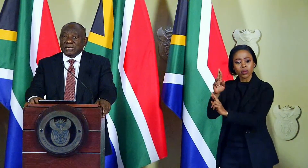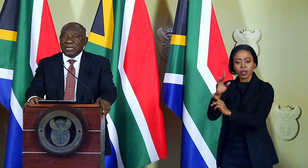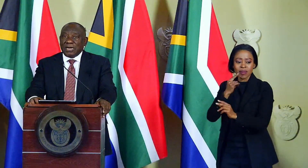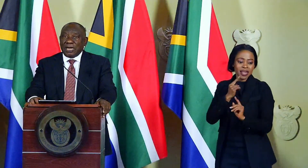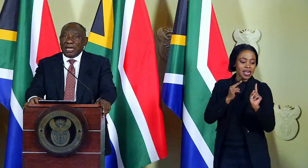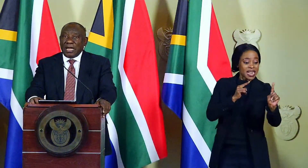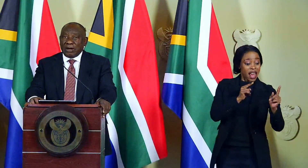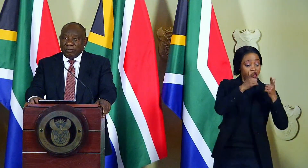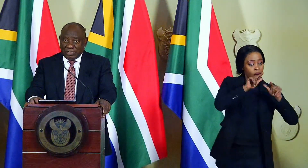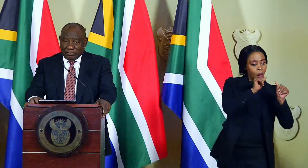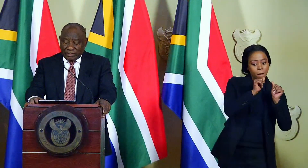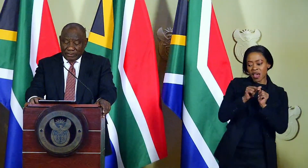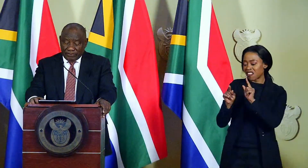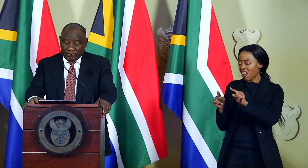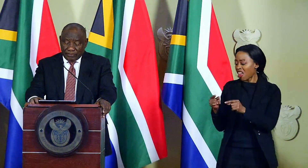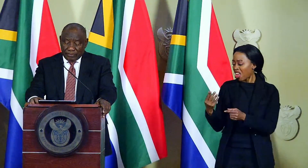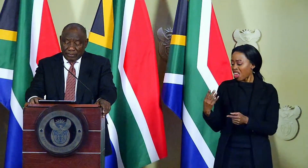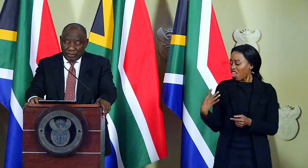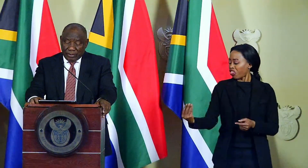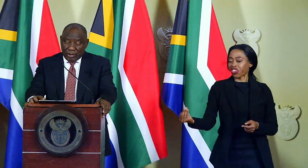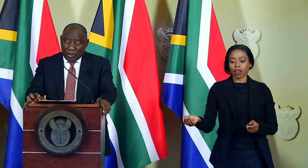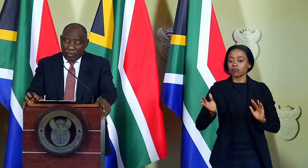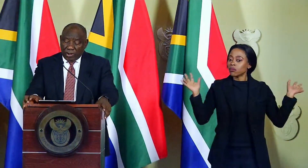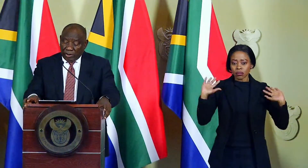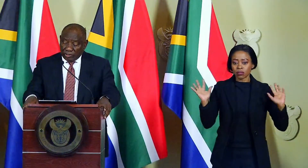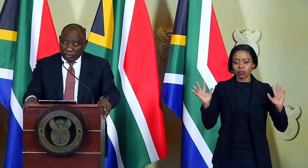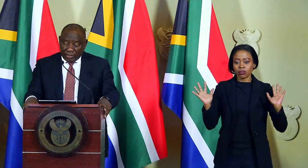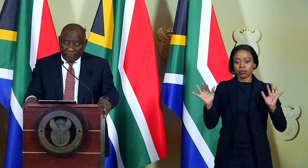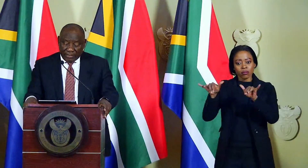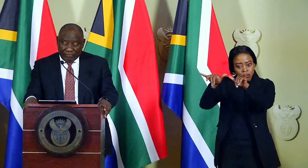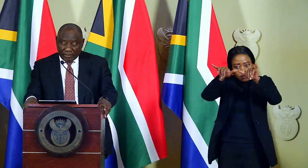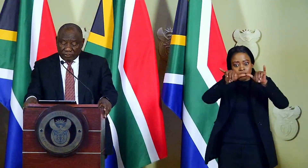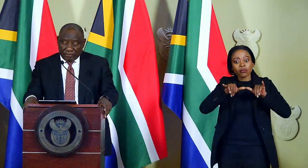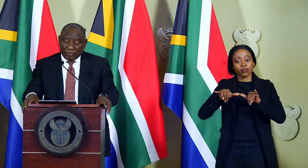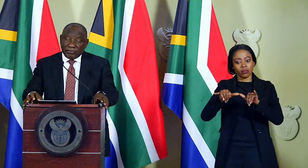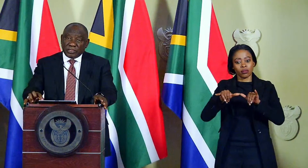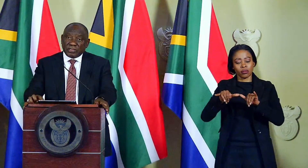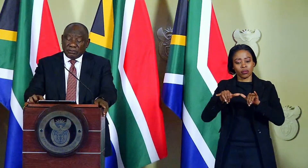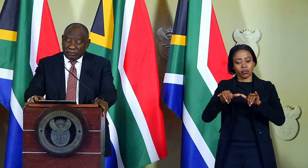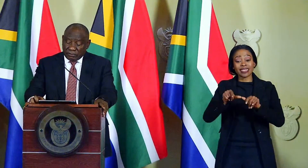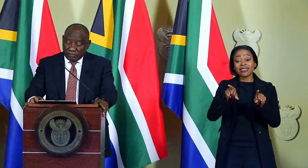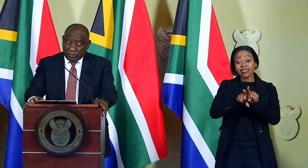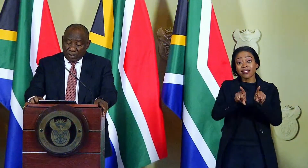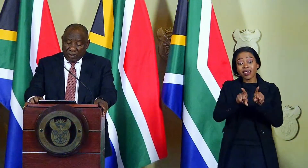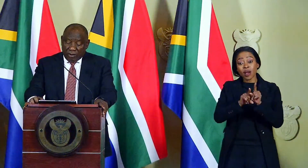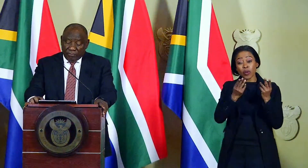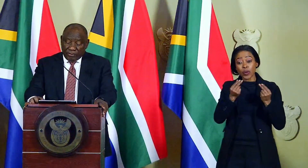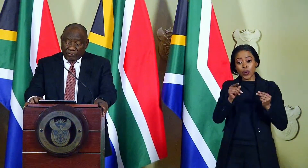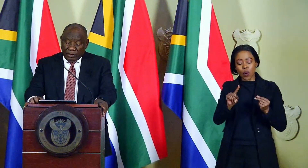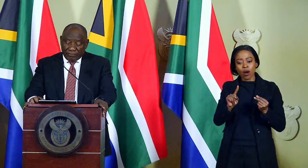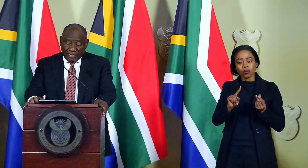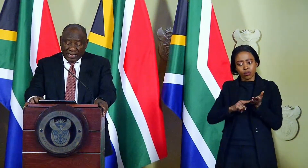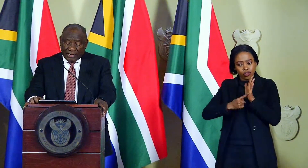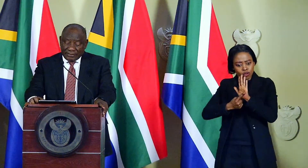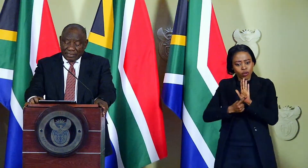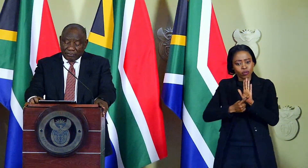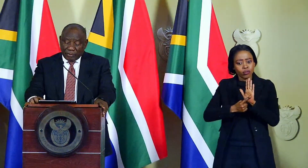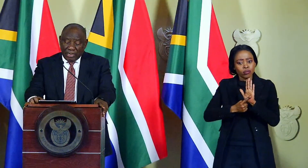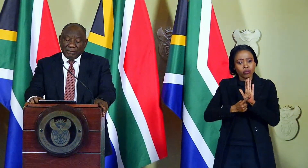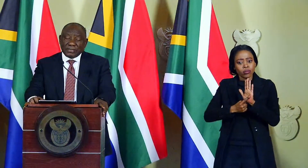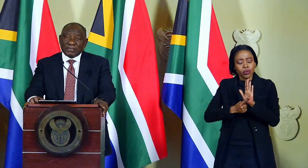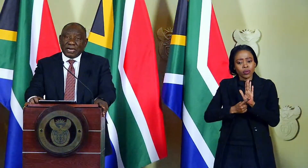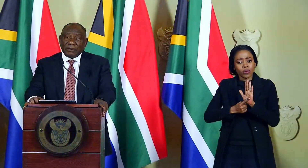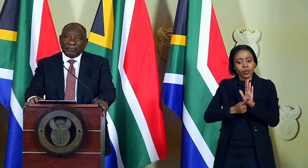treated equitably. We are also giving effect to the provision of the Bill of Rights